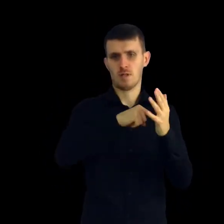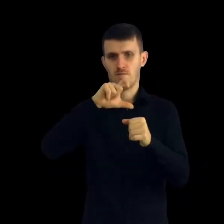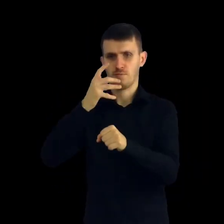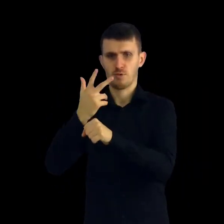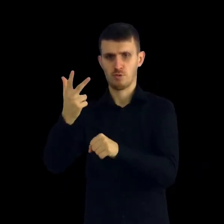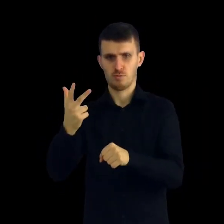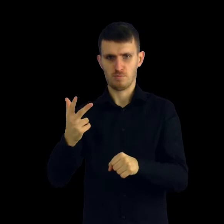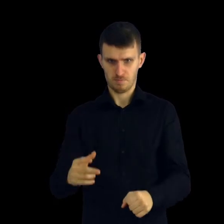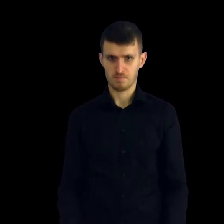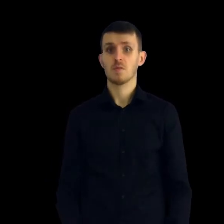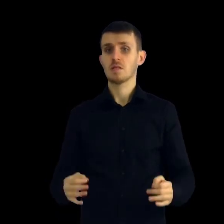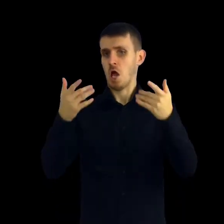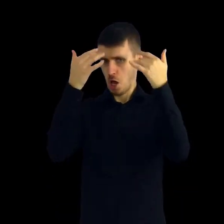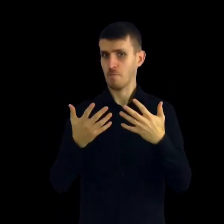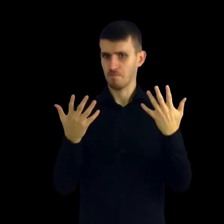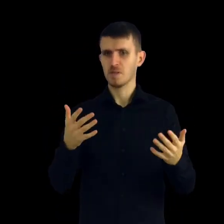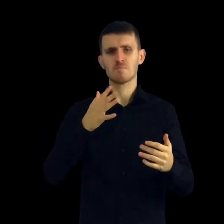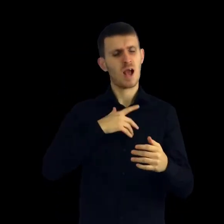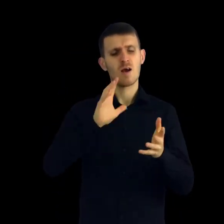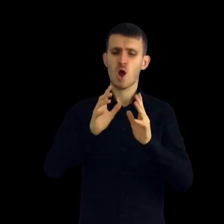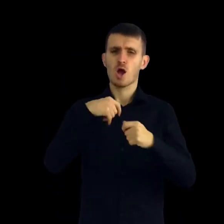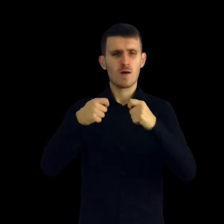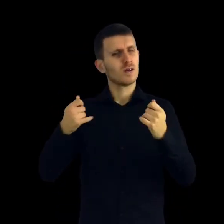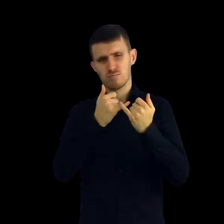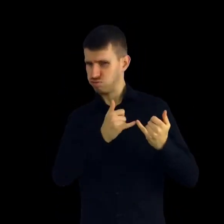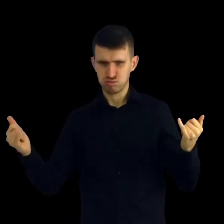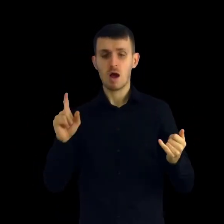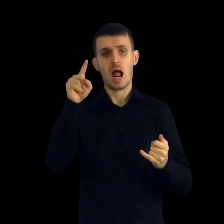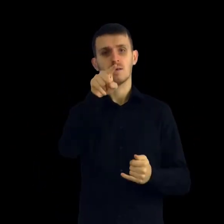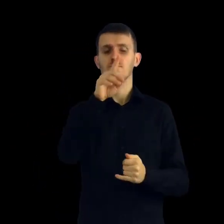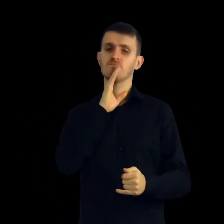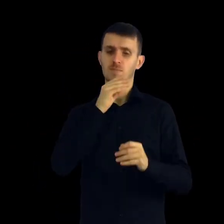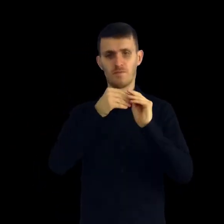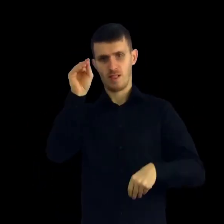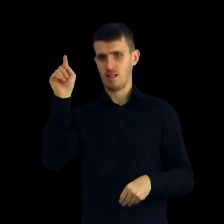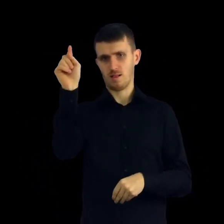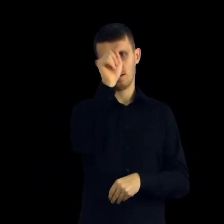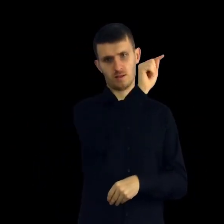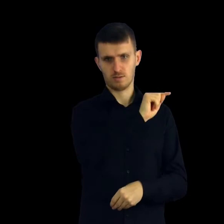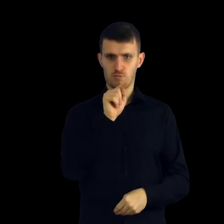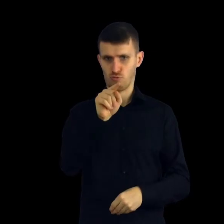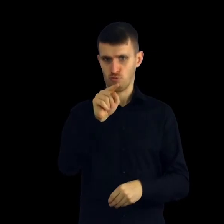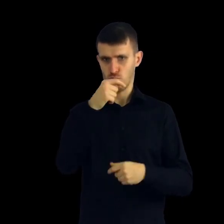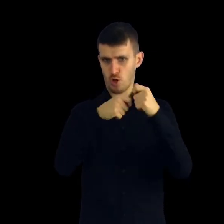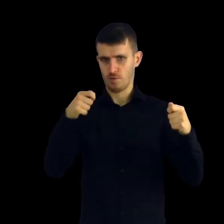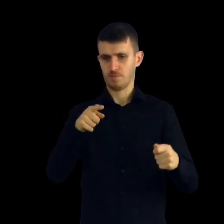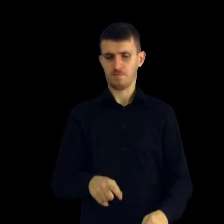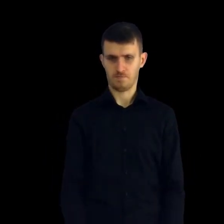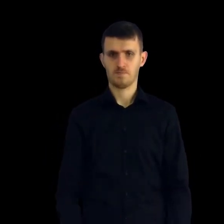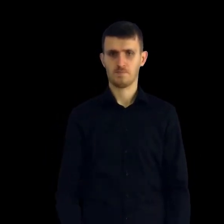which we know is the same thing as 7 times 253. And now we are ready to compute. And there are many ways of doing this, but this would you